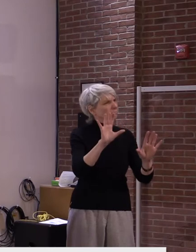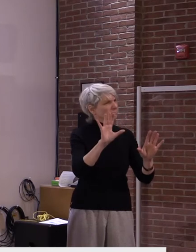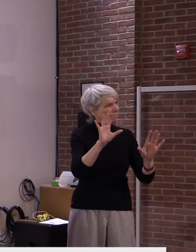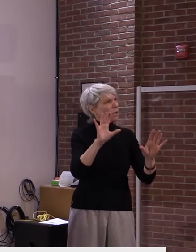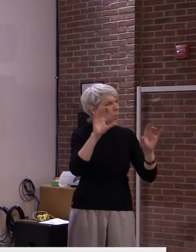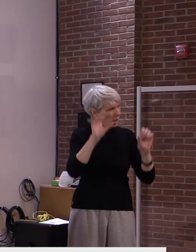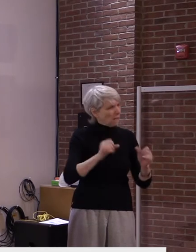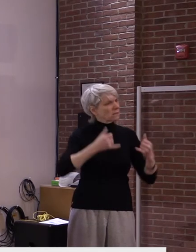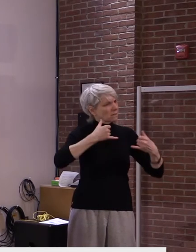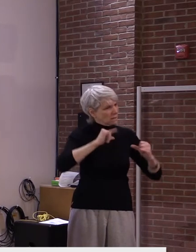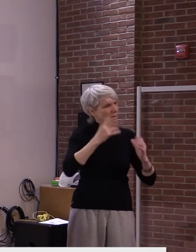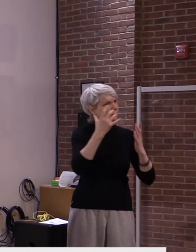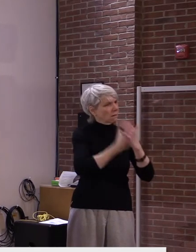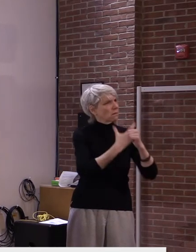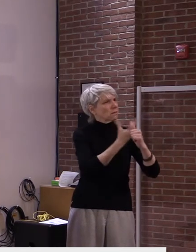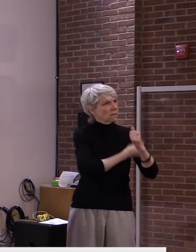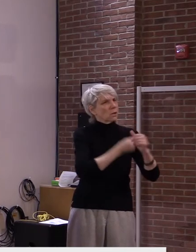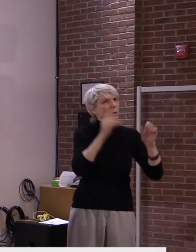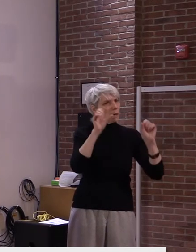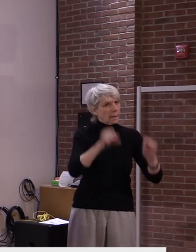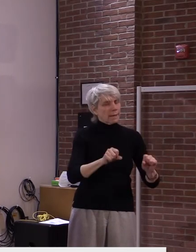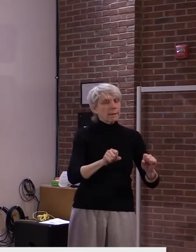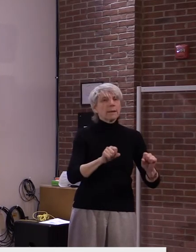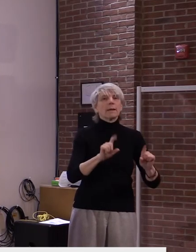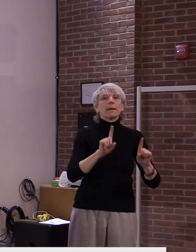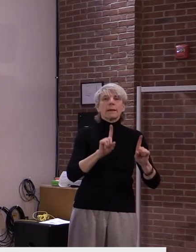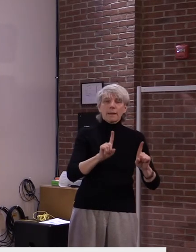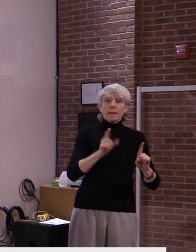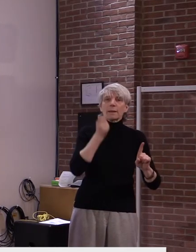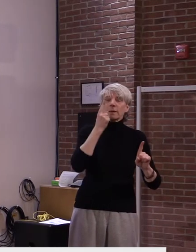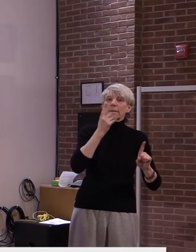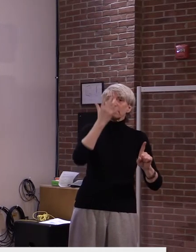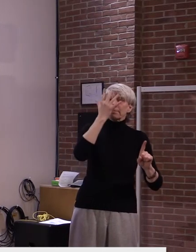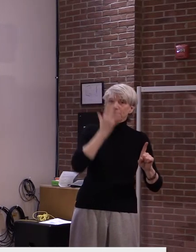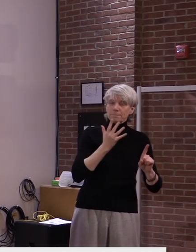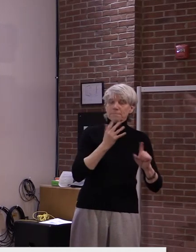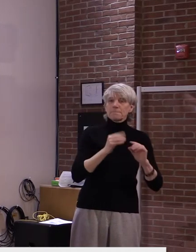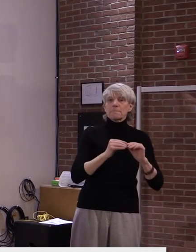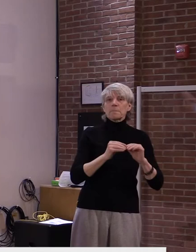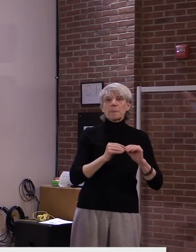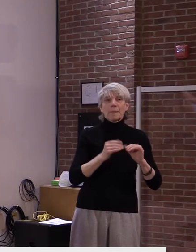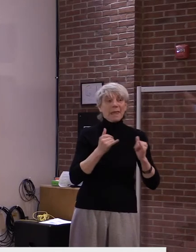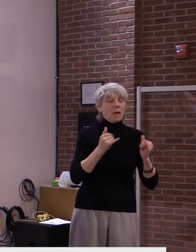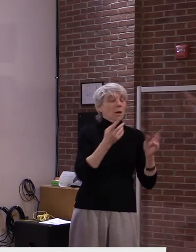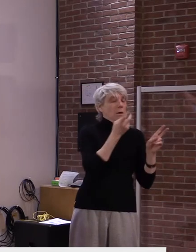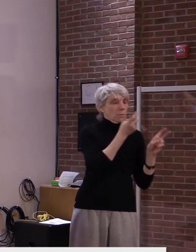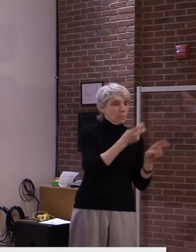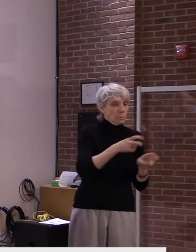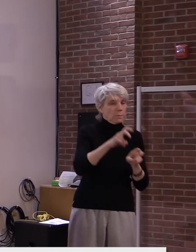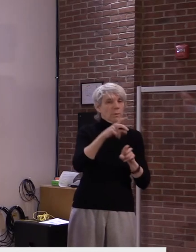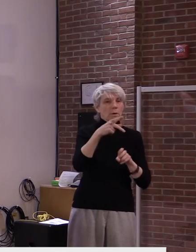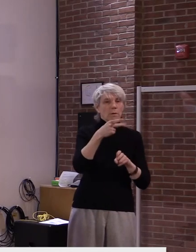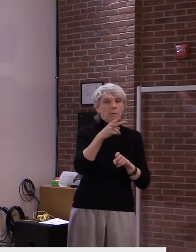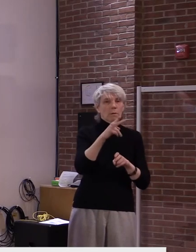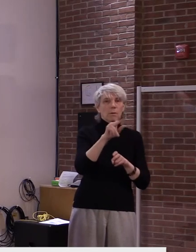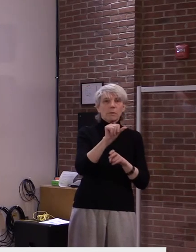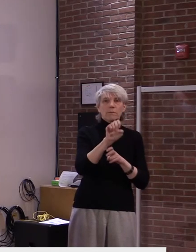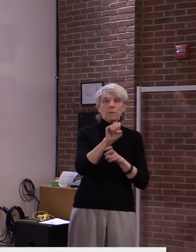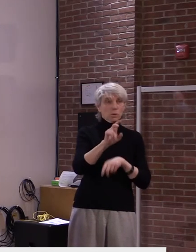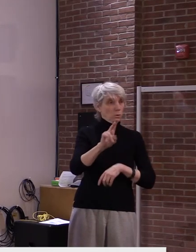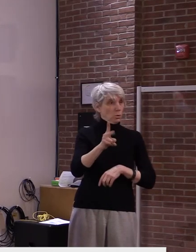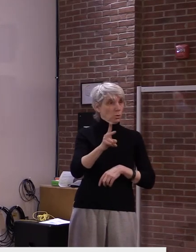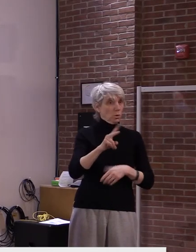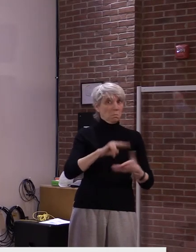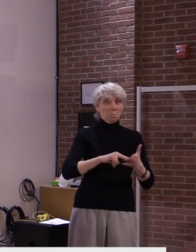to do phase 1A. Unfortunately, because we're transitioning to phase 2, some took that to mean